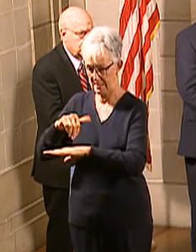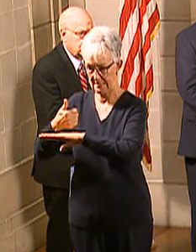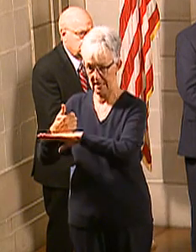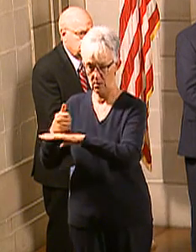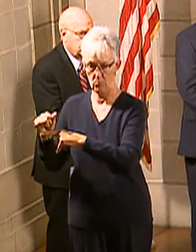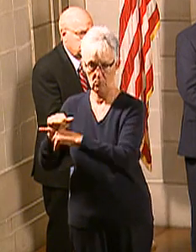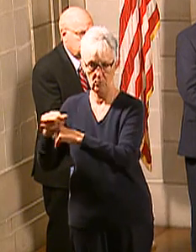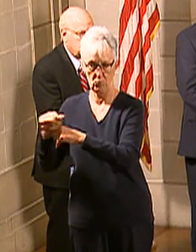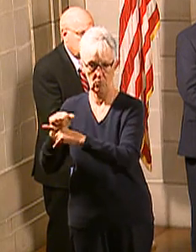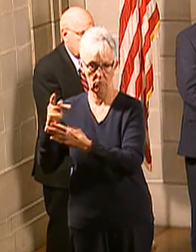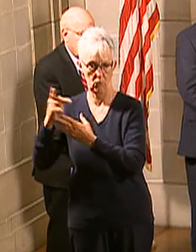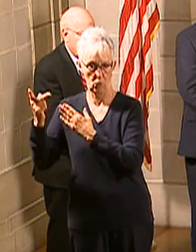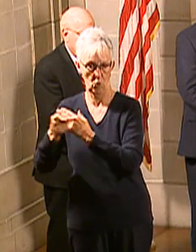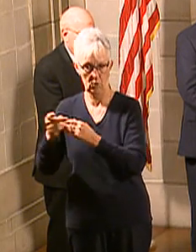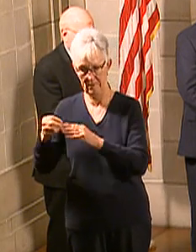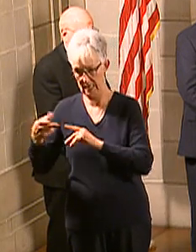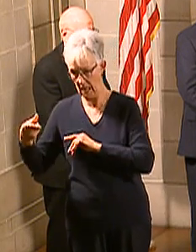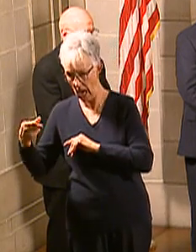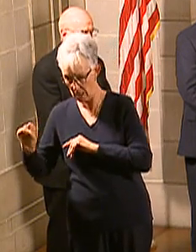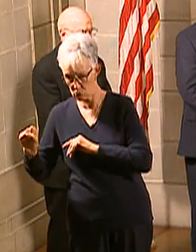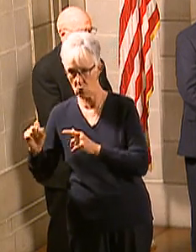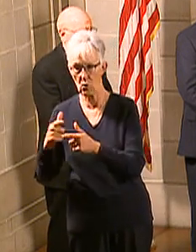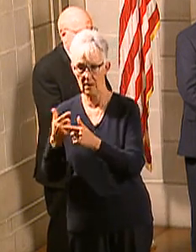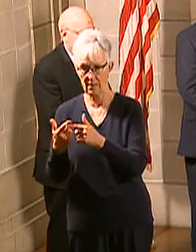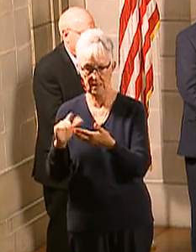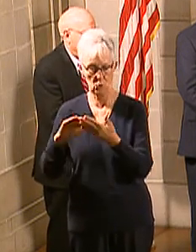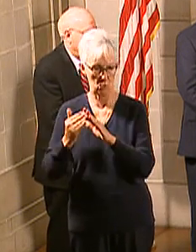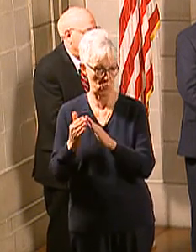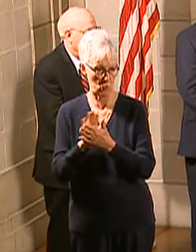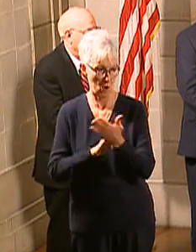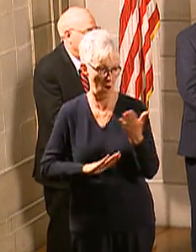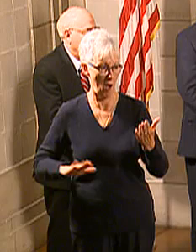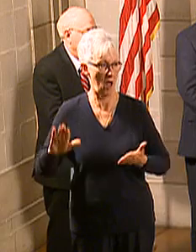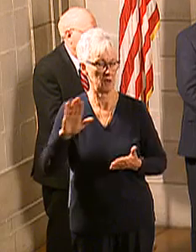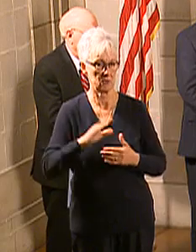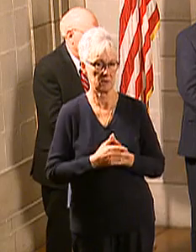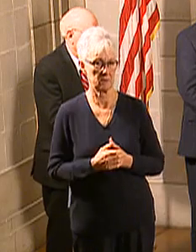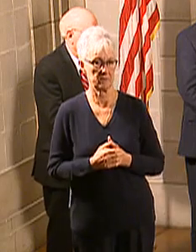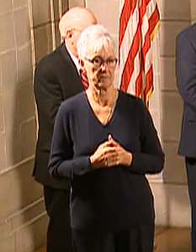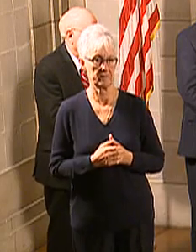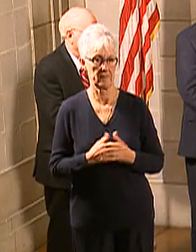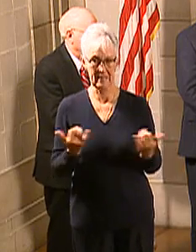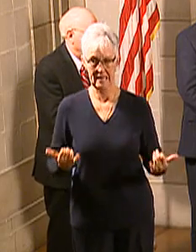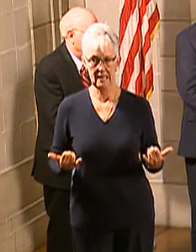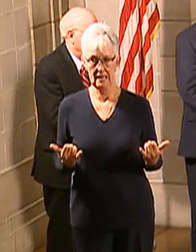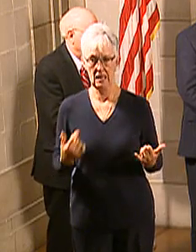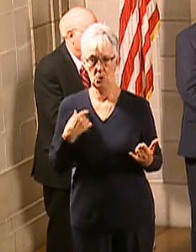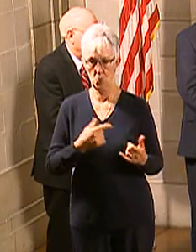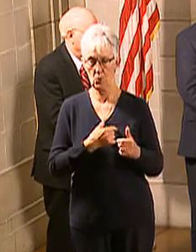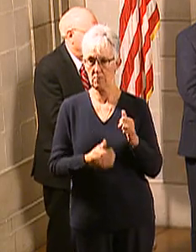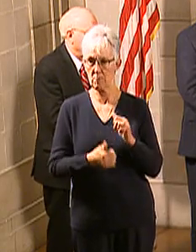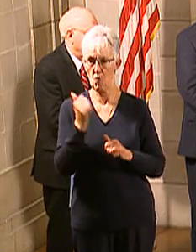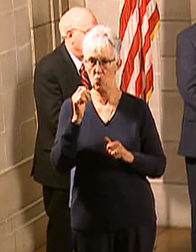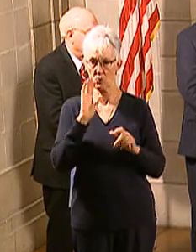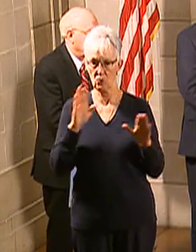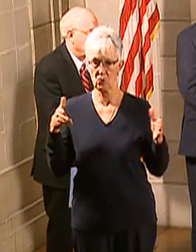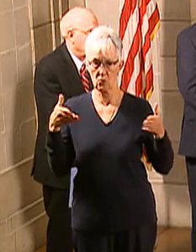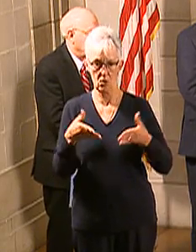to determine which of the registered apprenticeships that we'll offer. And right now, we've primarily focused on